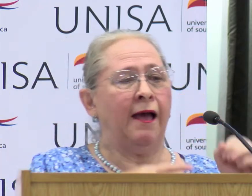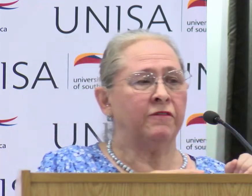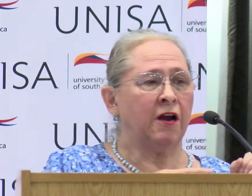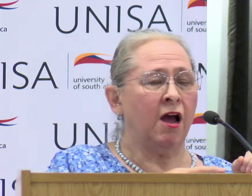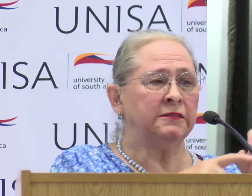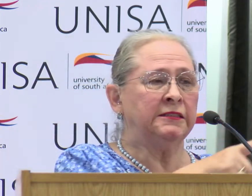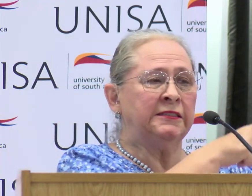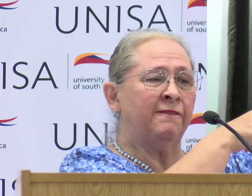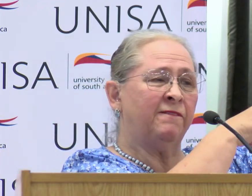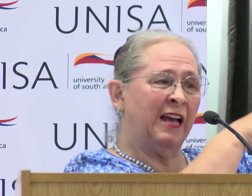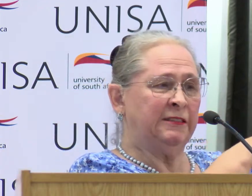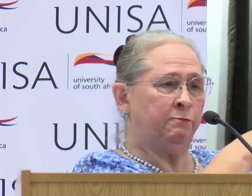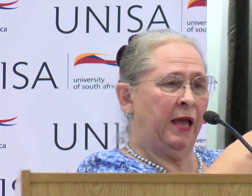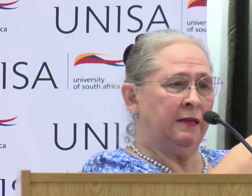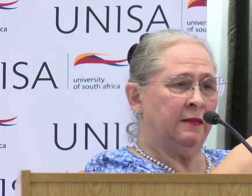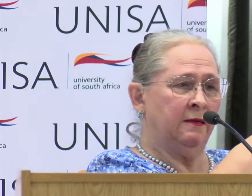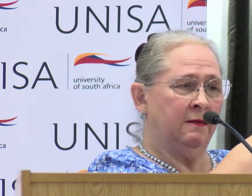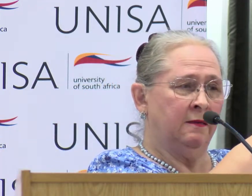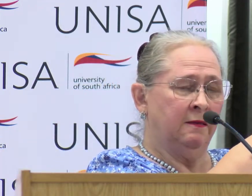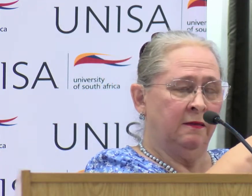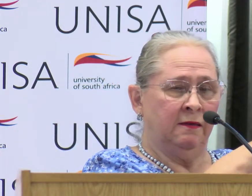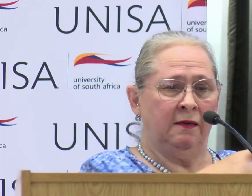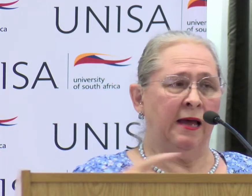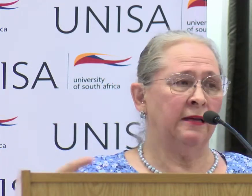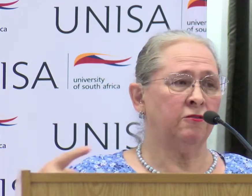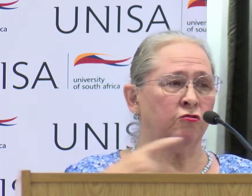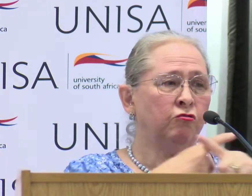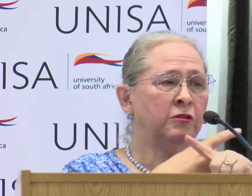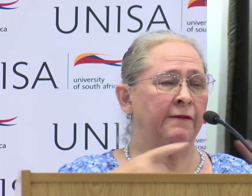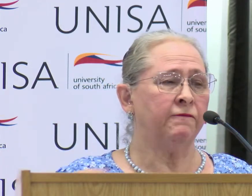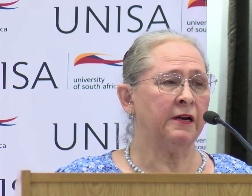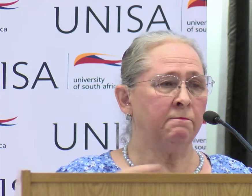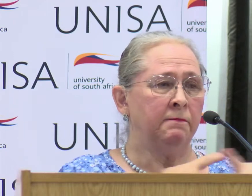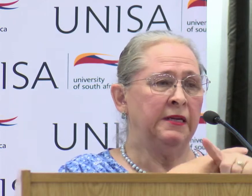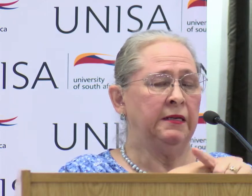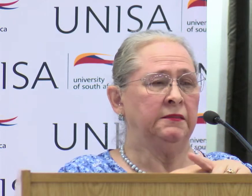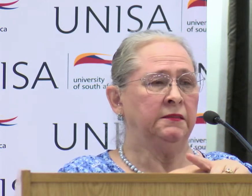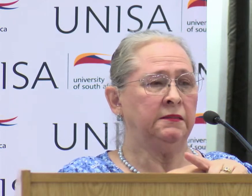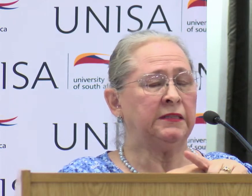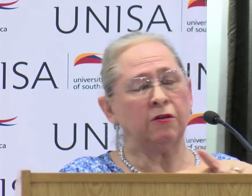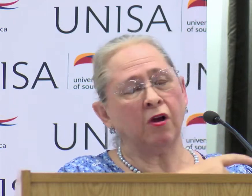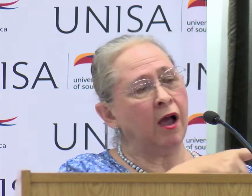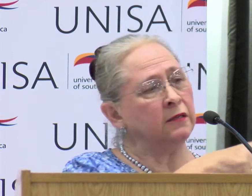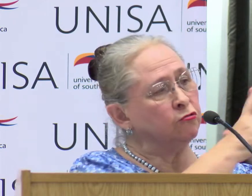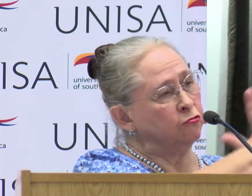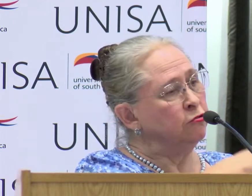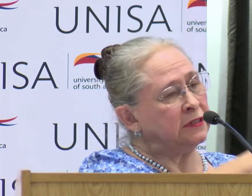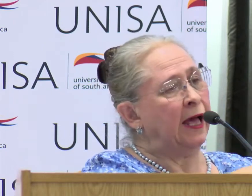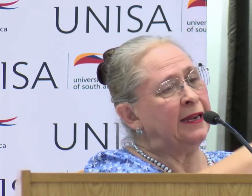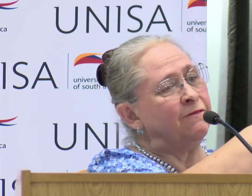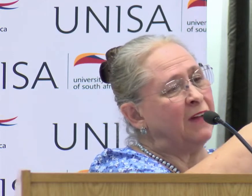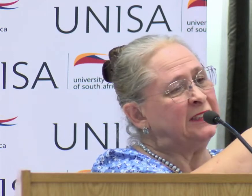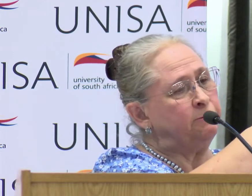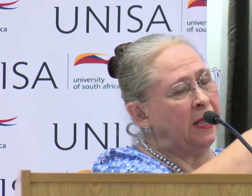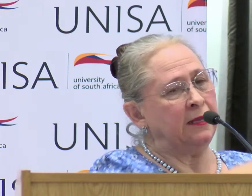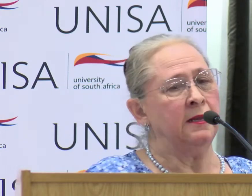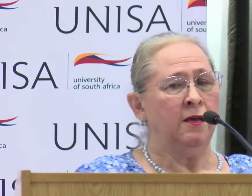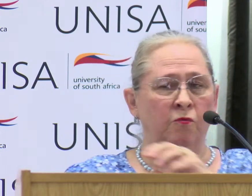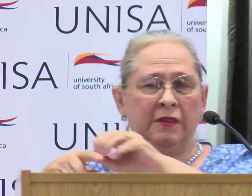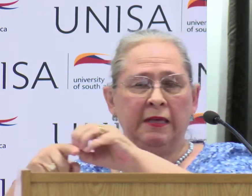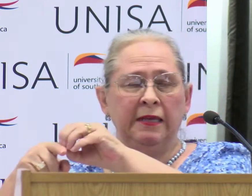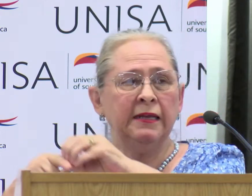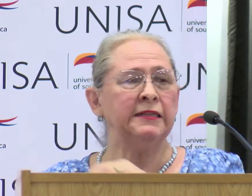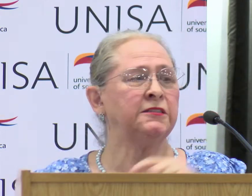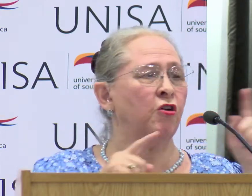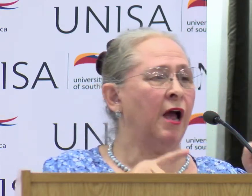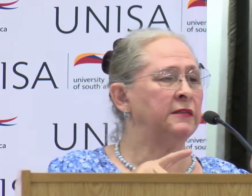and the Afrikaans fastbite have two different meanings. So you can't use signing fastbite